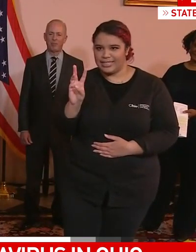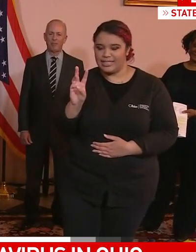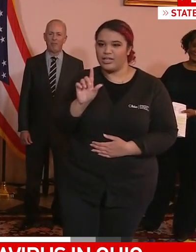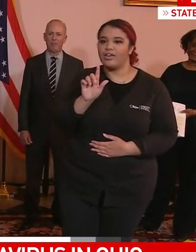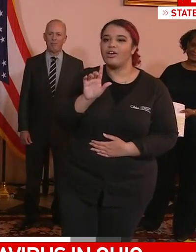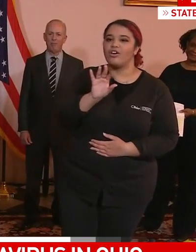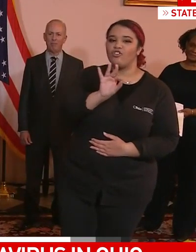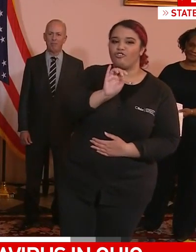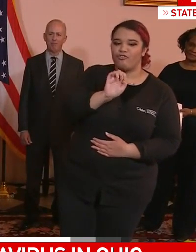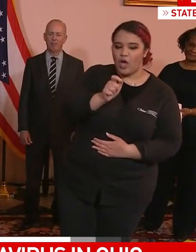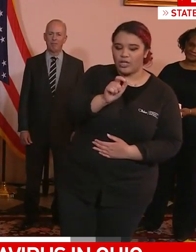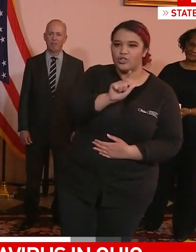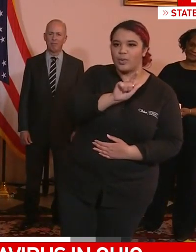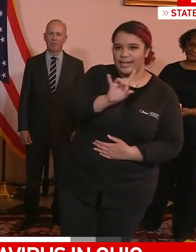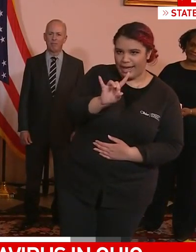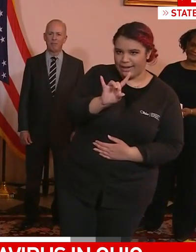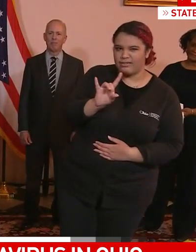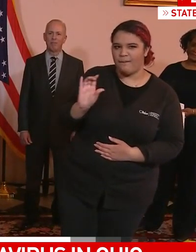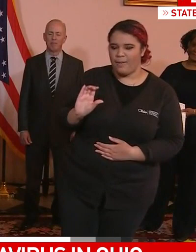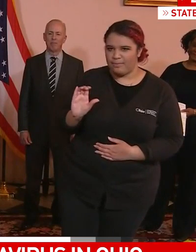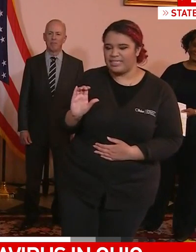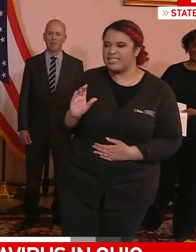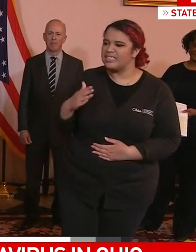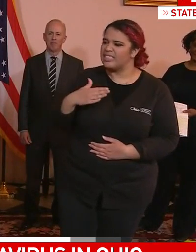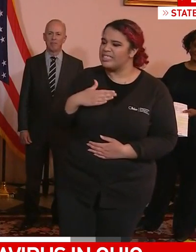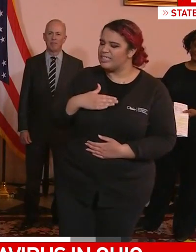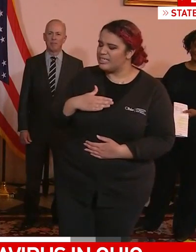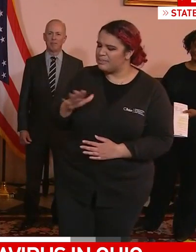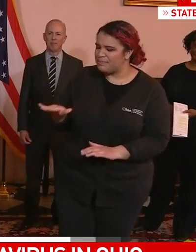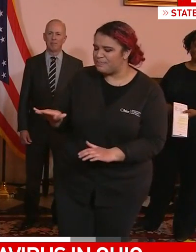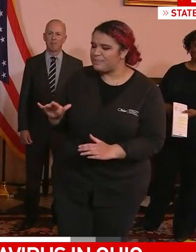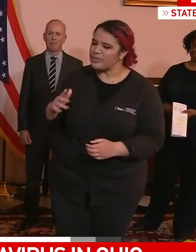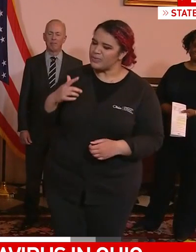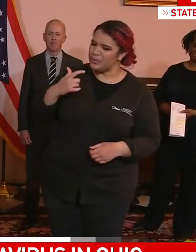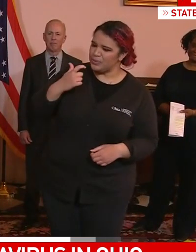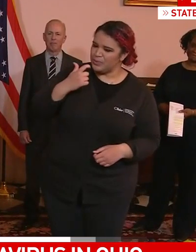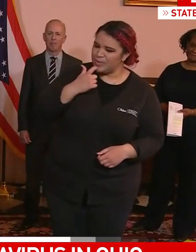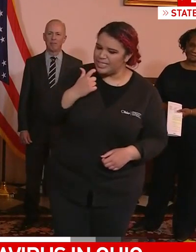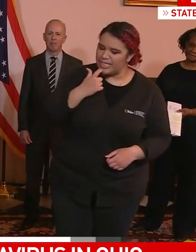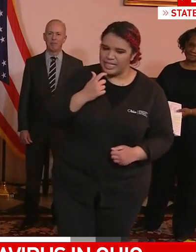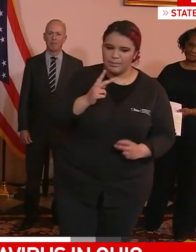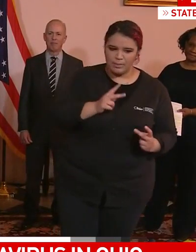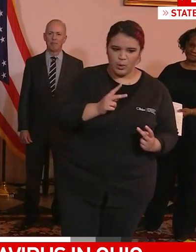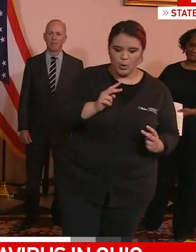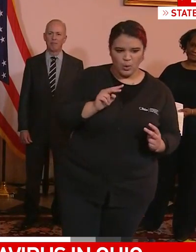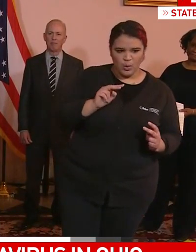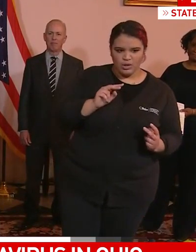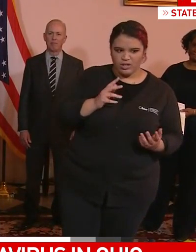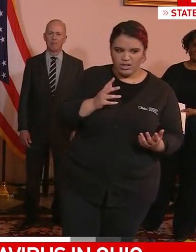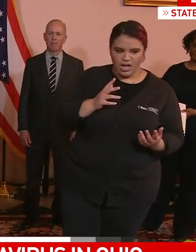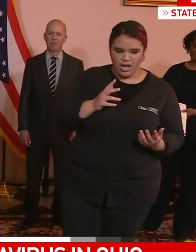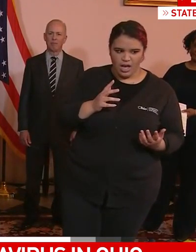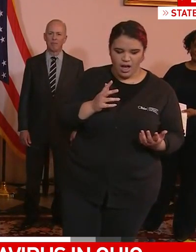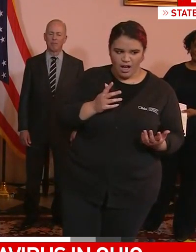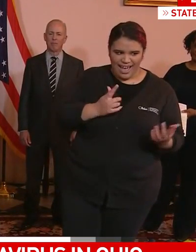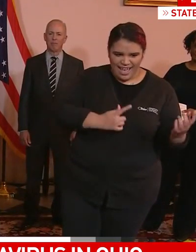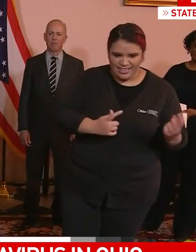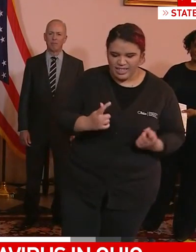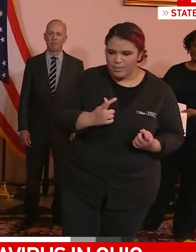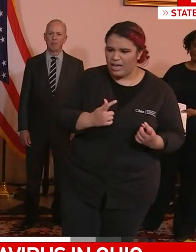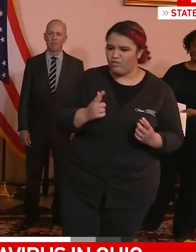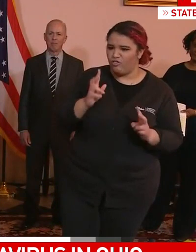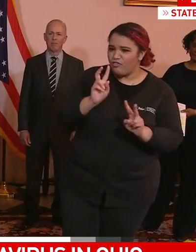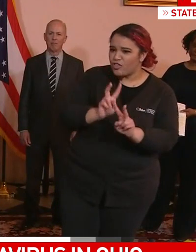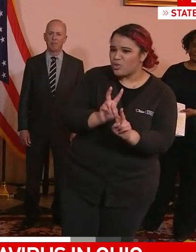please give some direction? We've had viewers and funeral directors asking us for more direction on funerals.